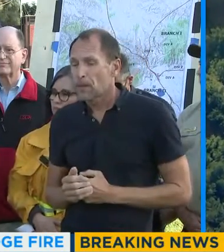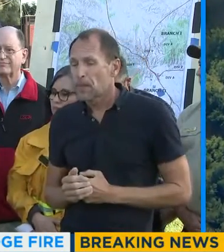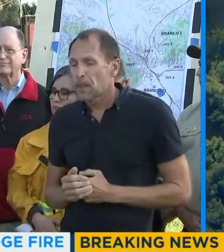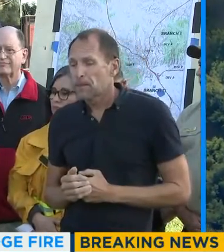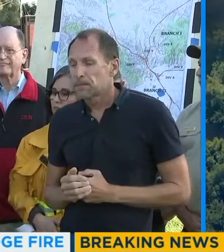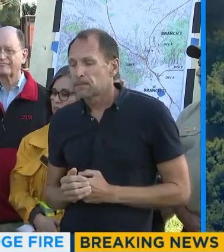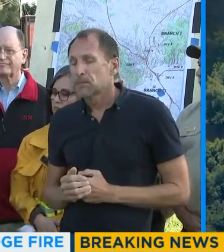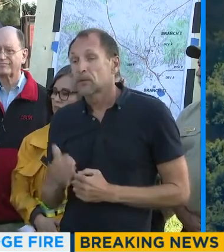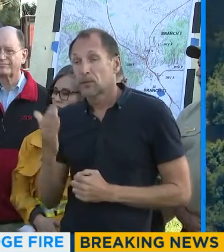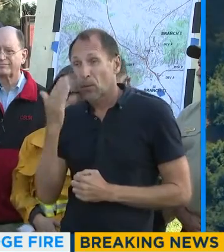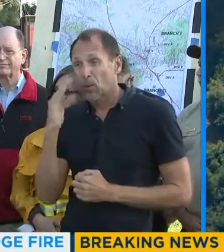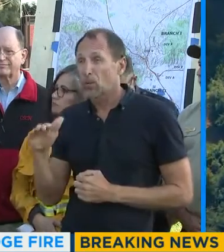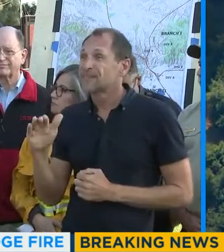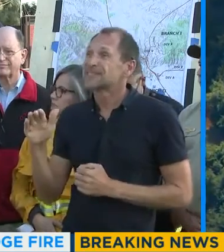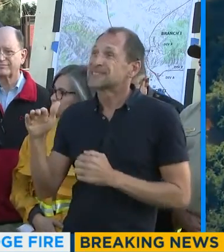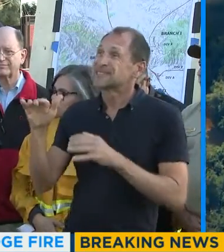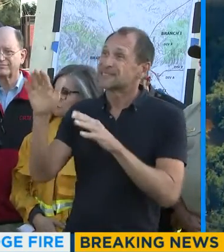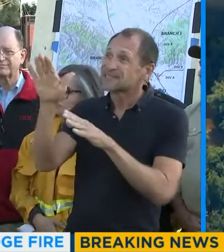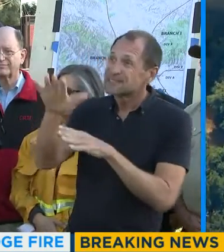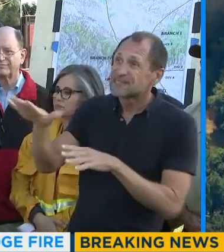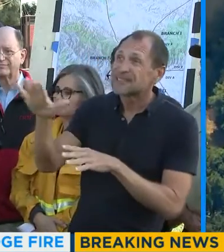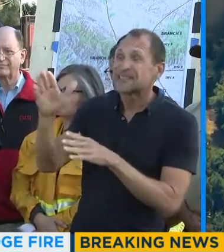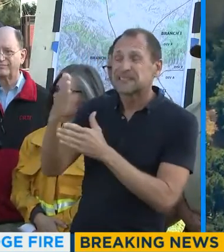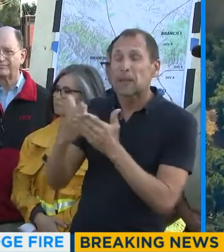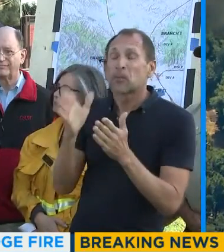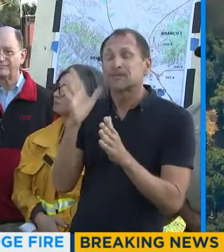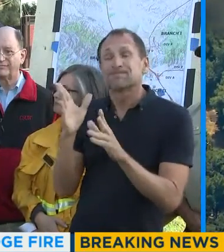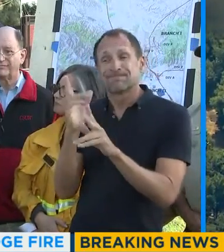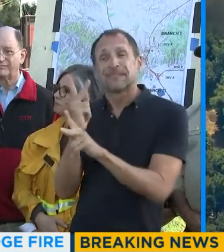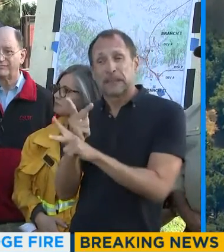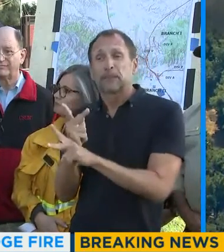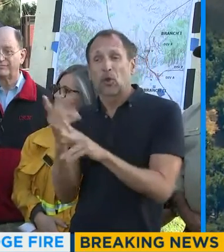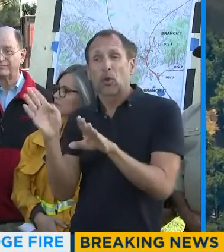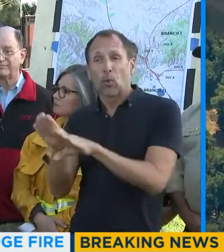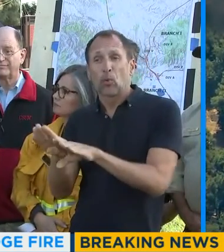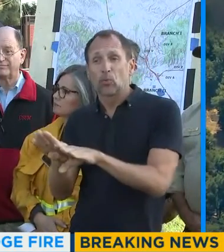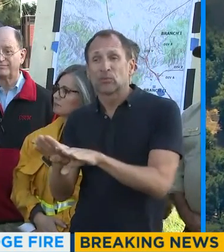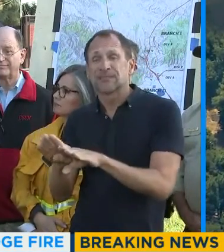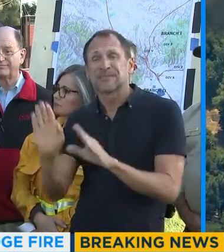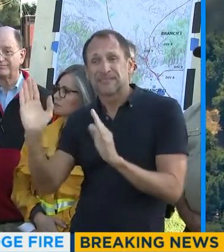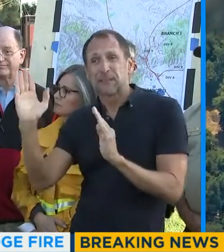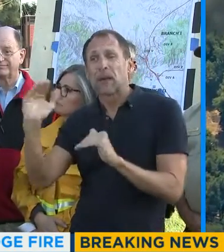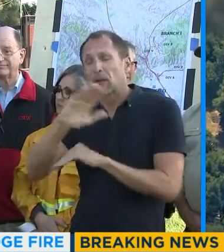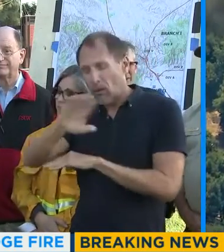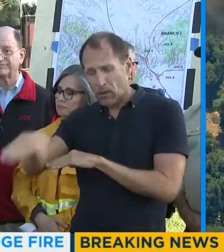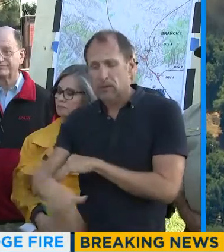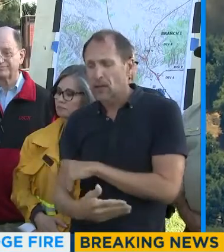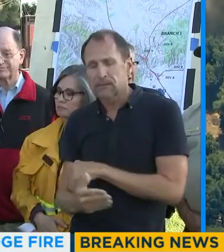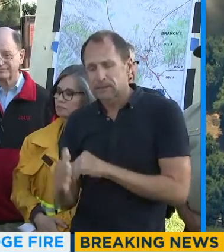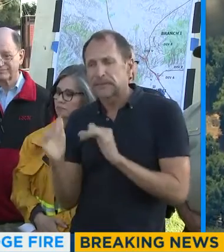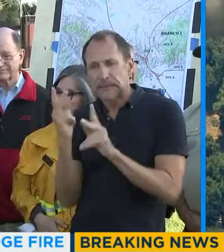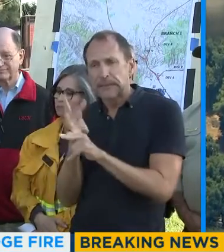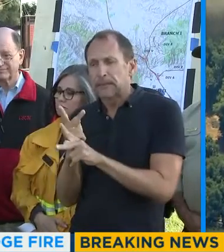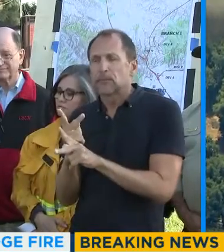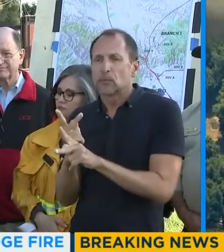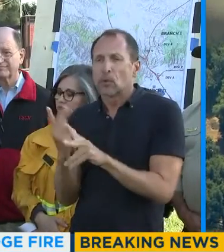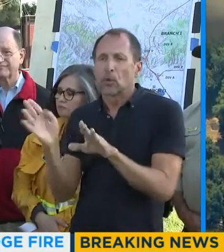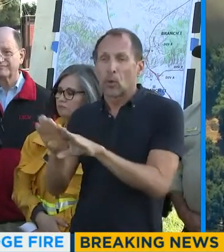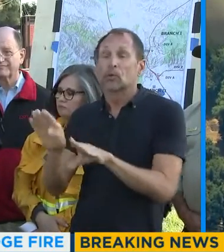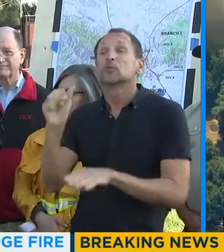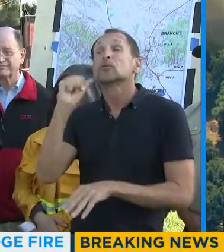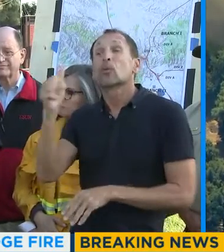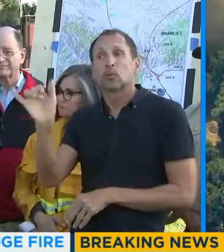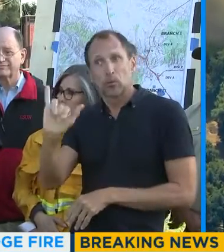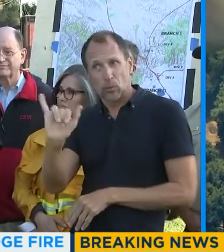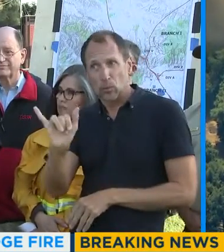the remaining closed areas, it's projected at a minimum will remain closed overnight and into tomorrow. In